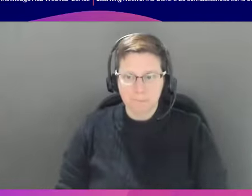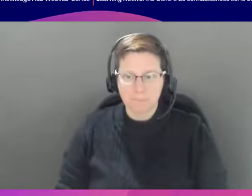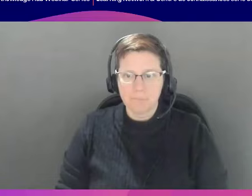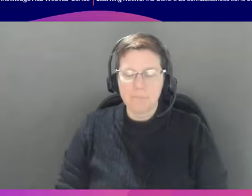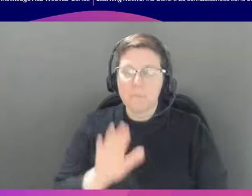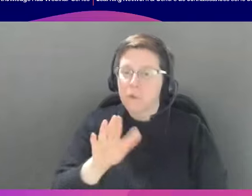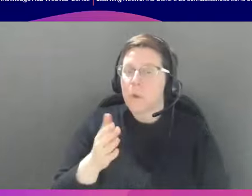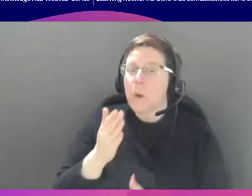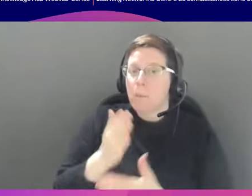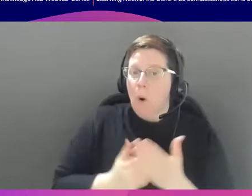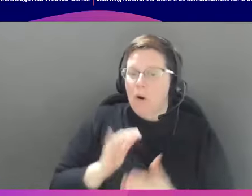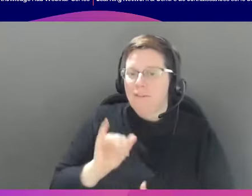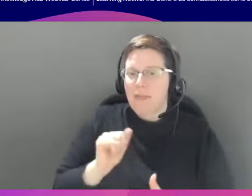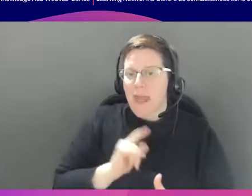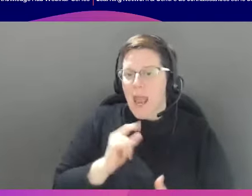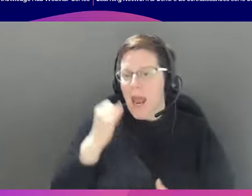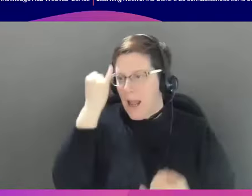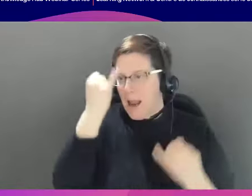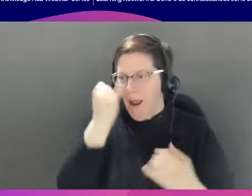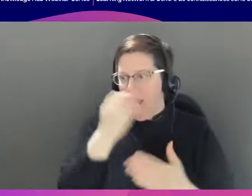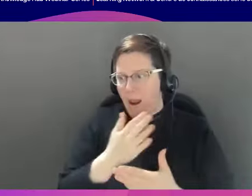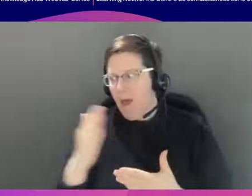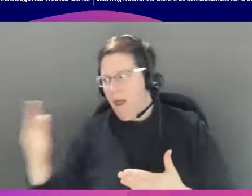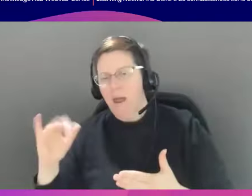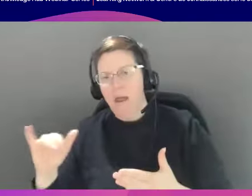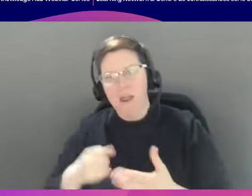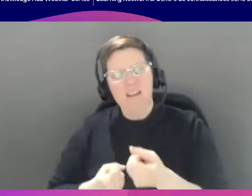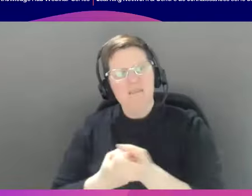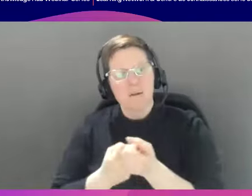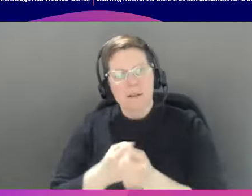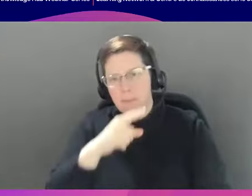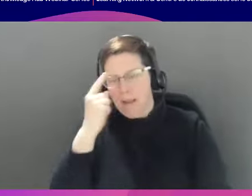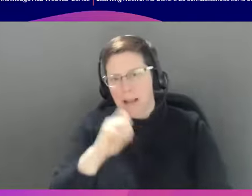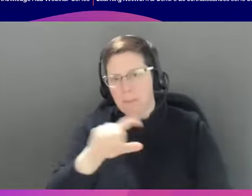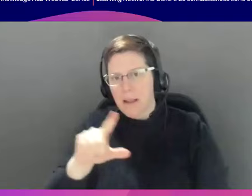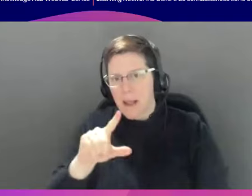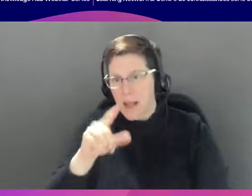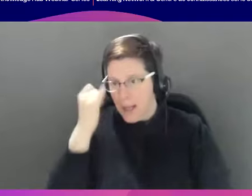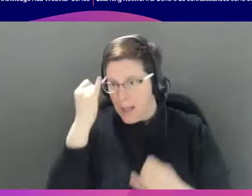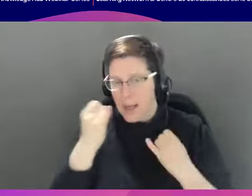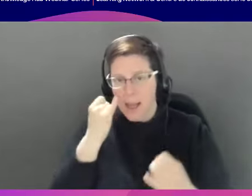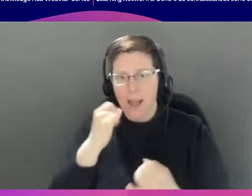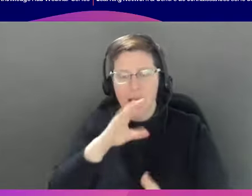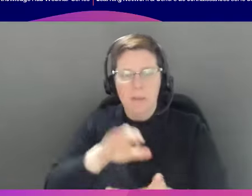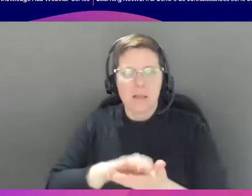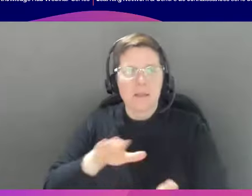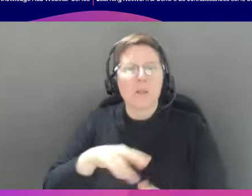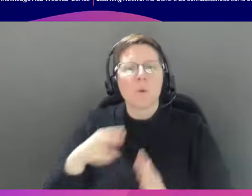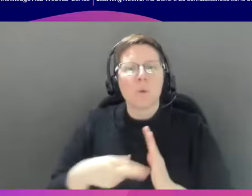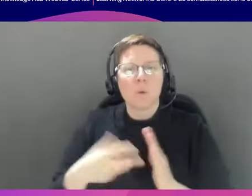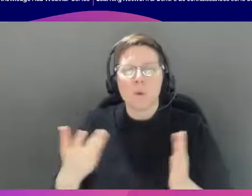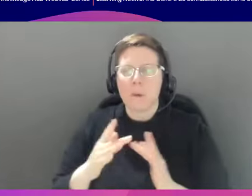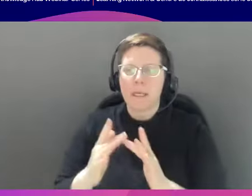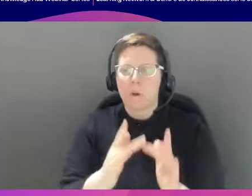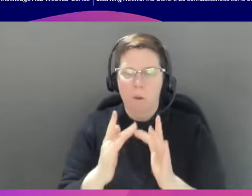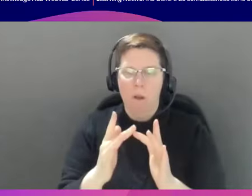And so part of this radicalization and reinforcement of the black pill ideology central to incel beliefs is the role of the online